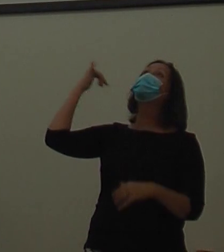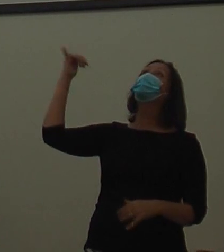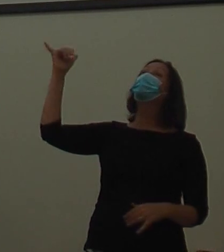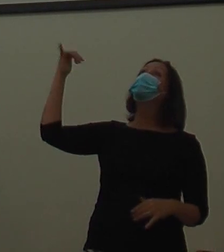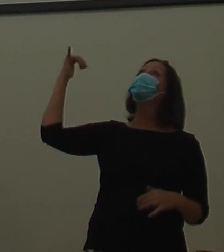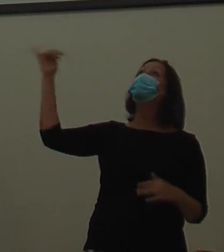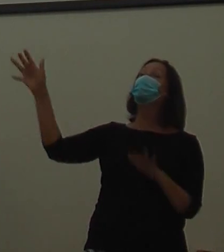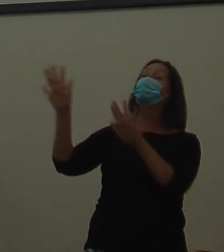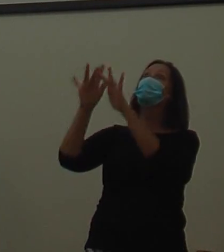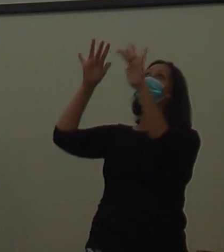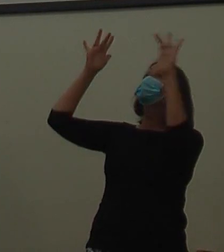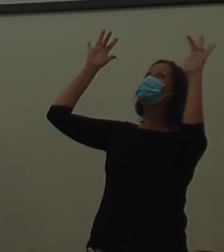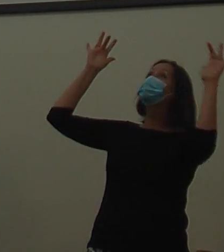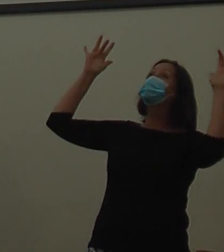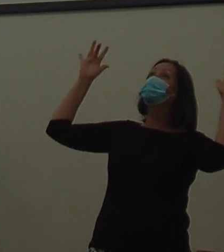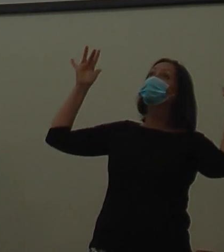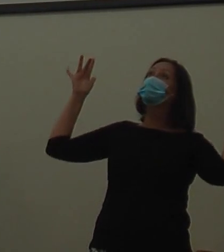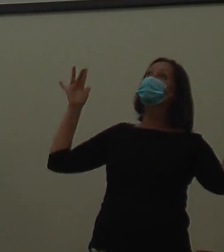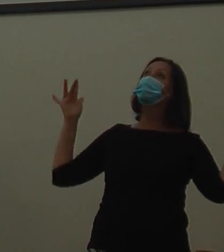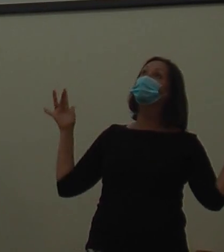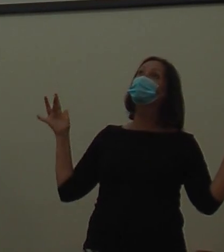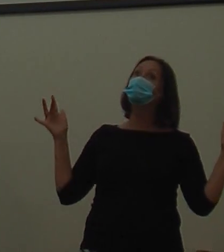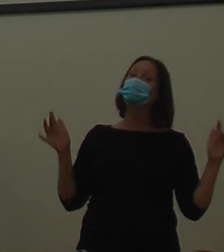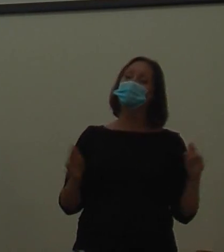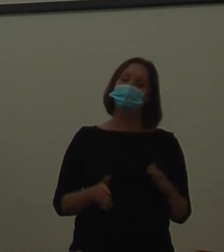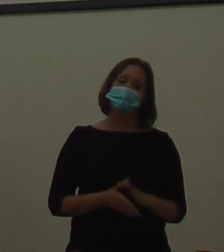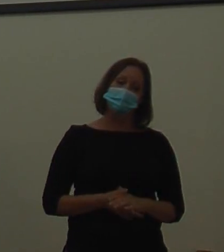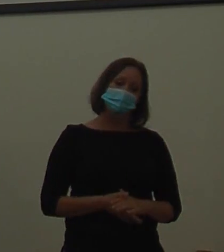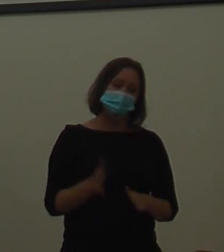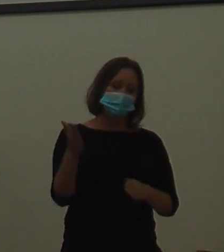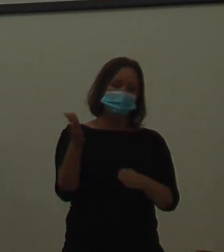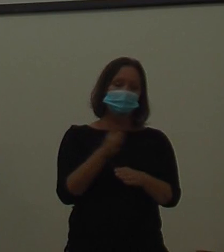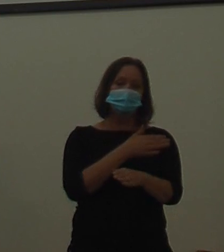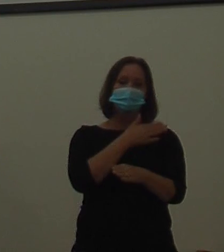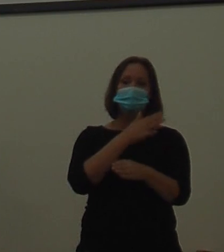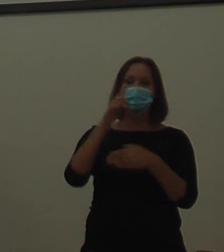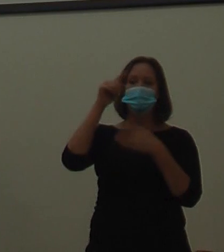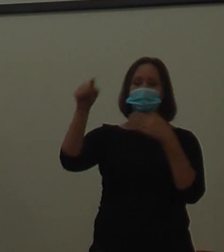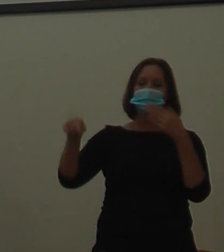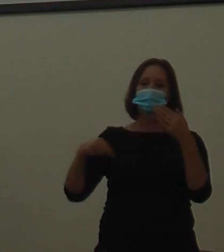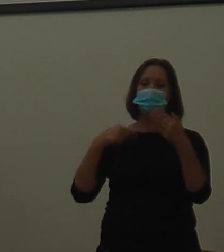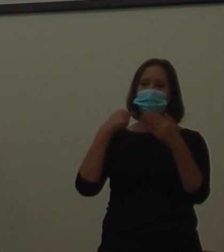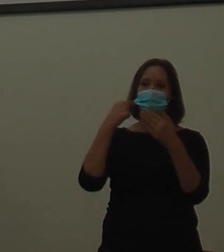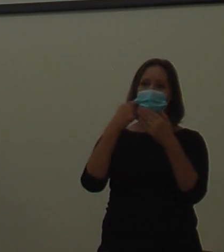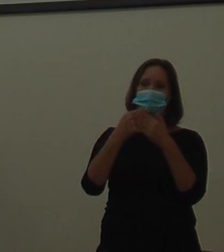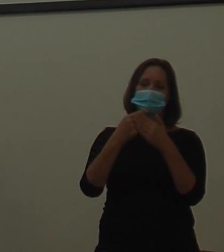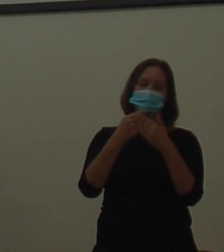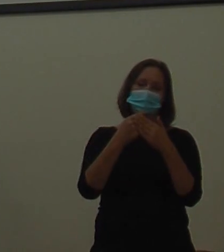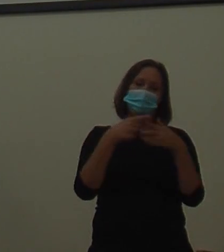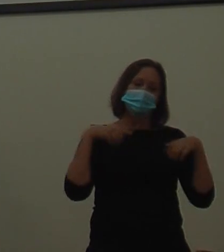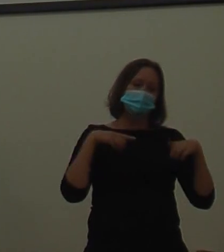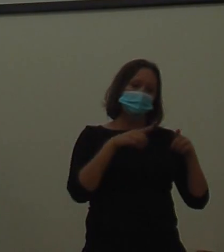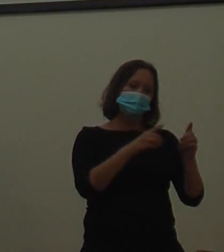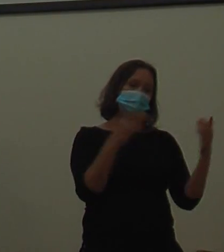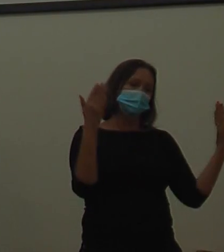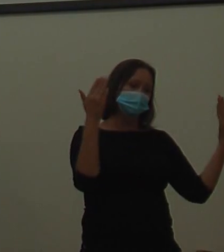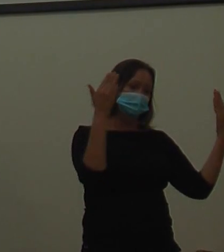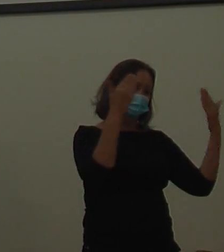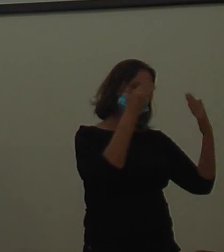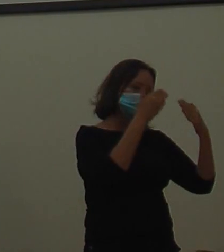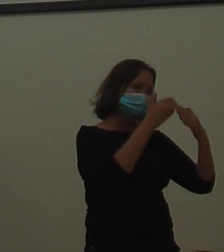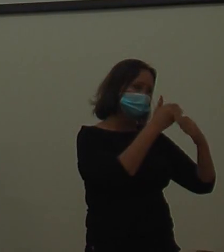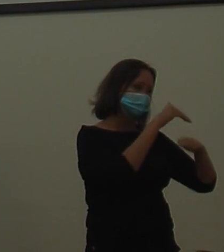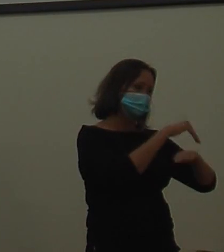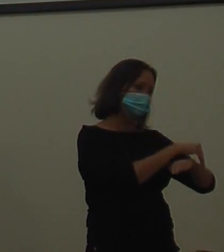its pearly gleam. Sing to me when shadows of the